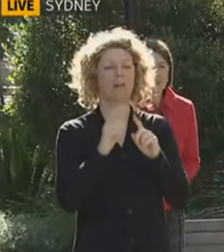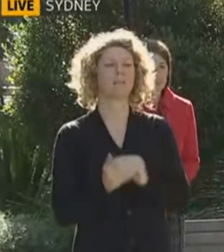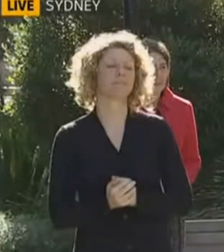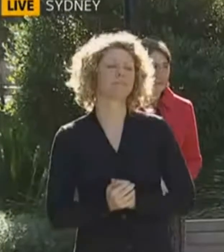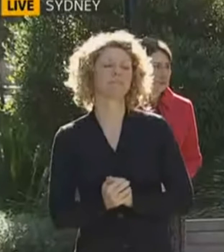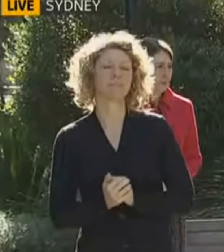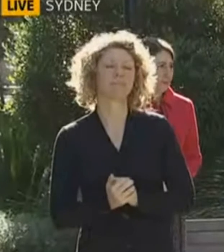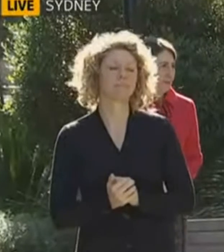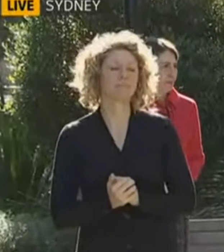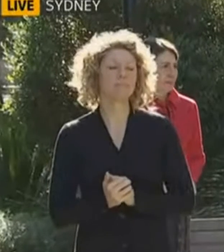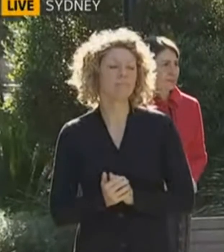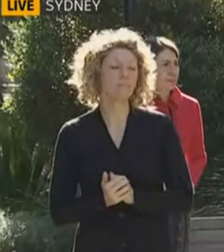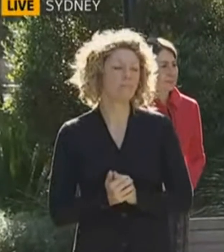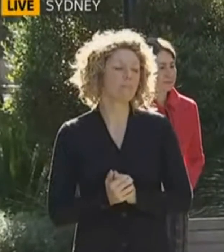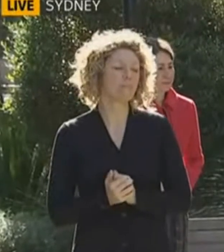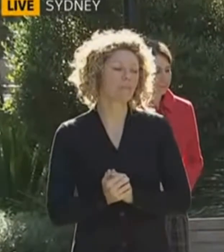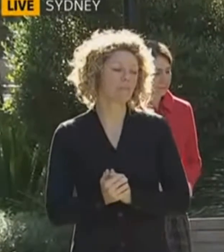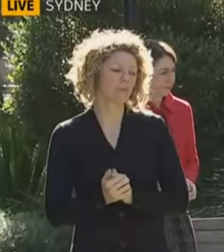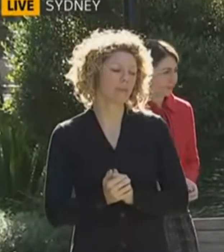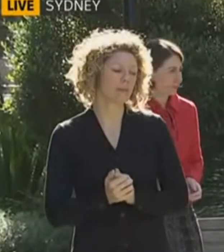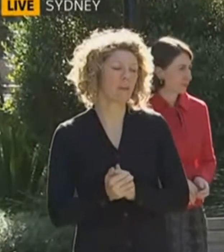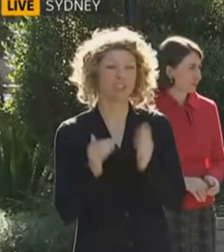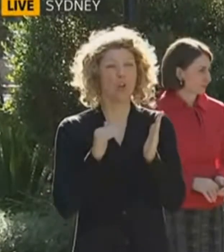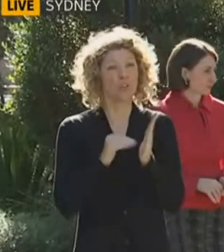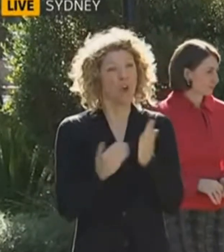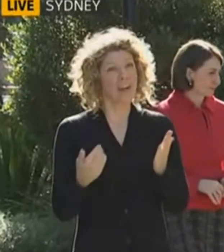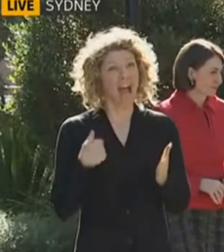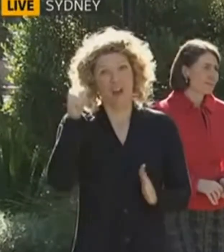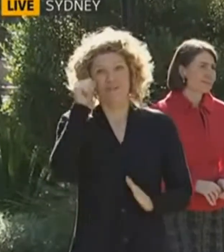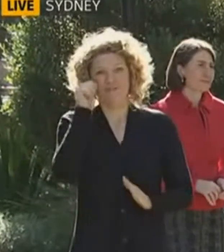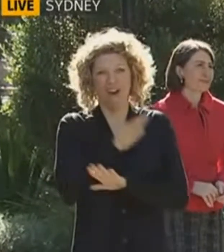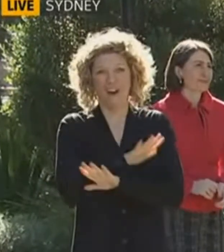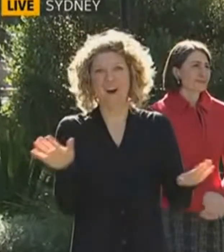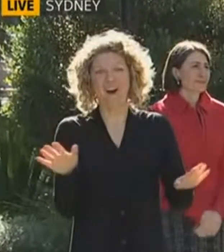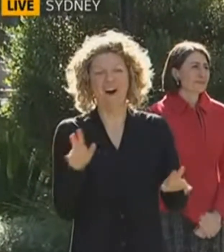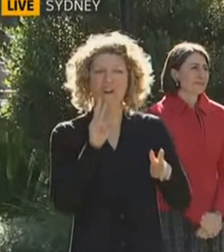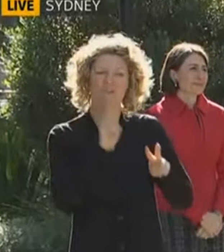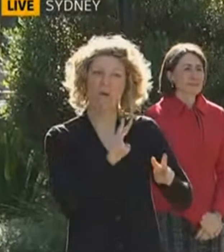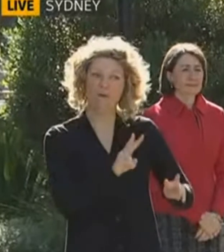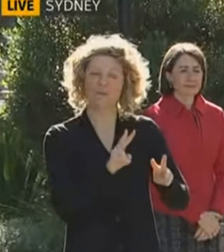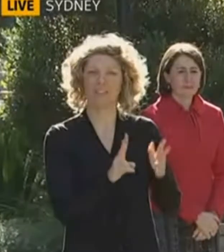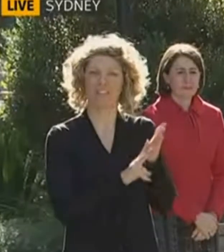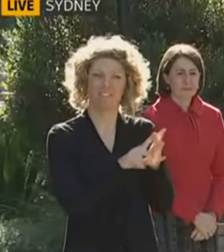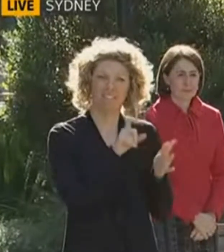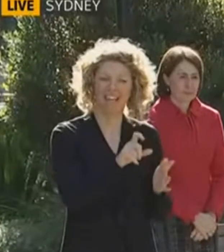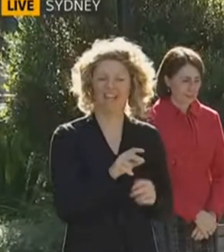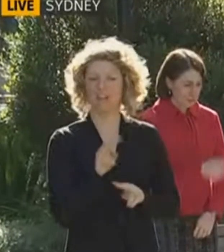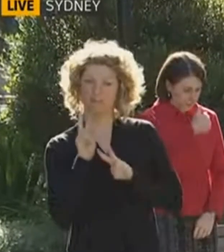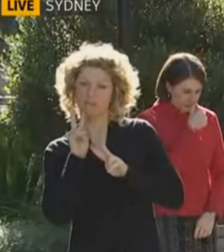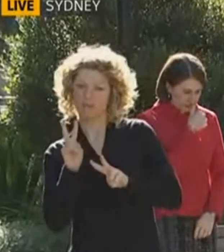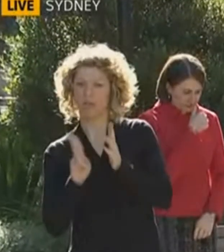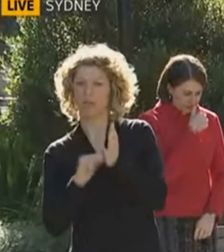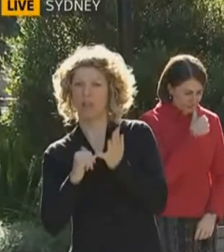Well, obviously, for quite some time now, we've been struggling to manage the expectation of whether or